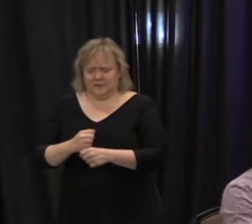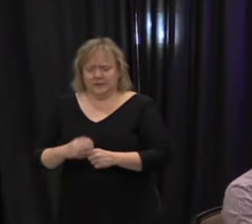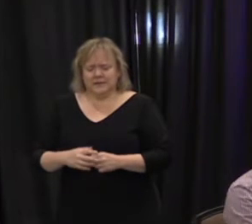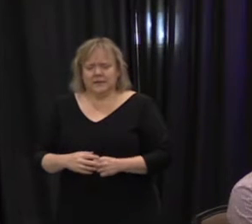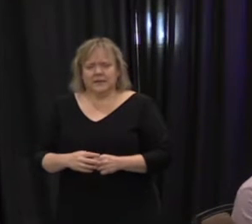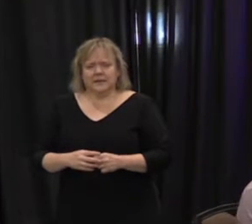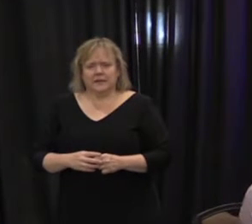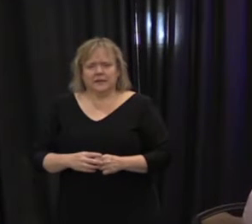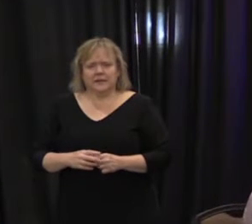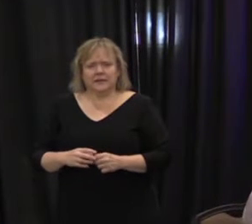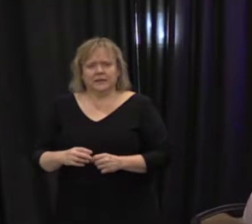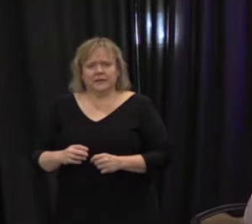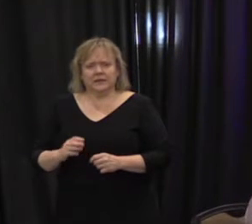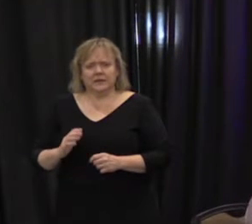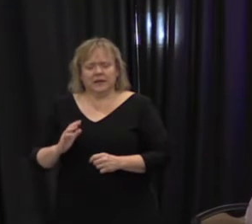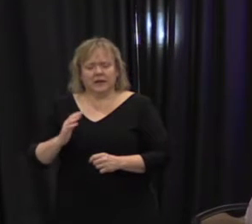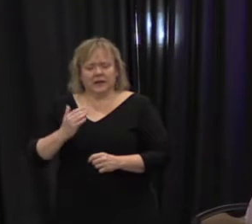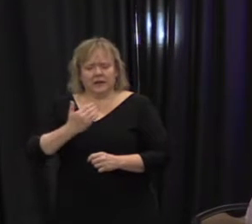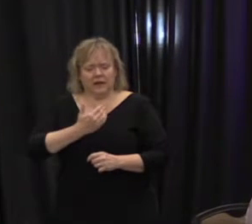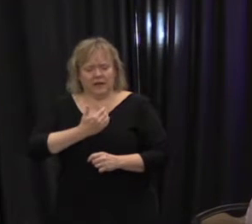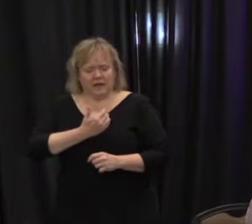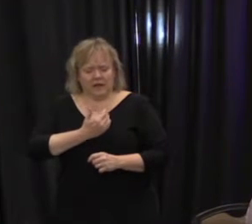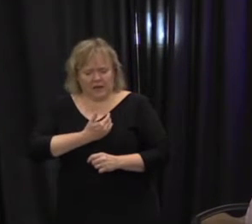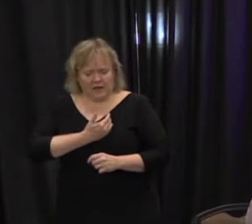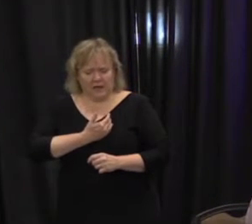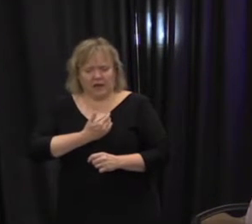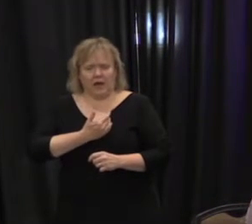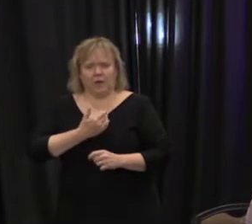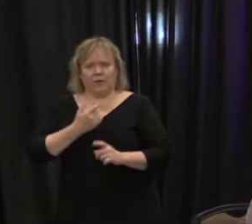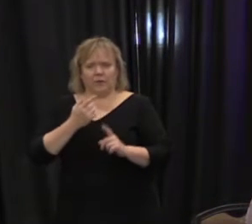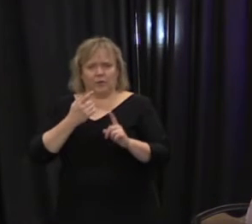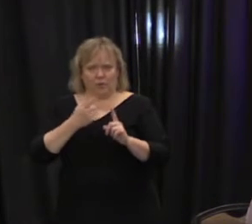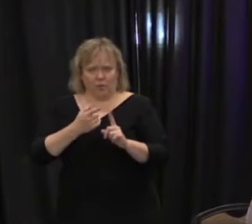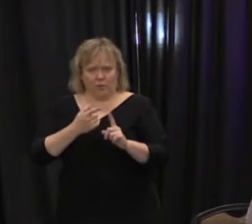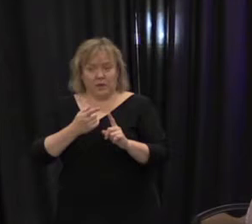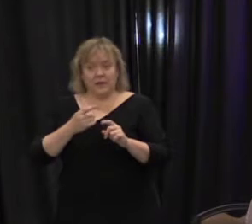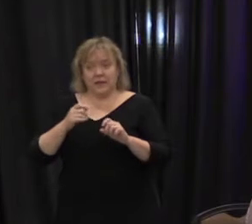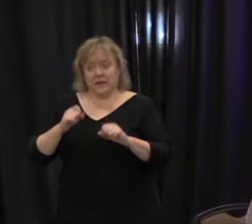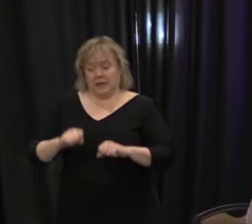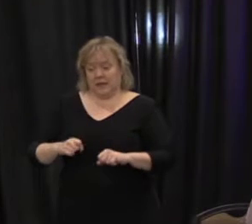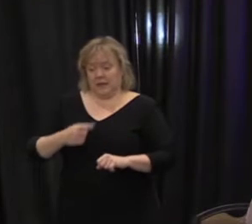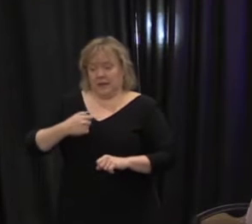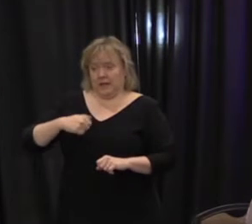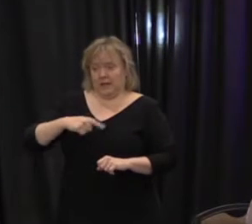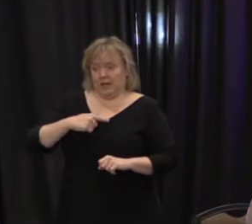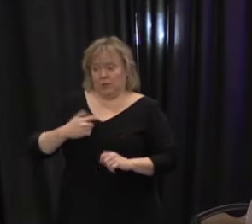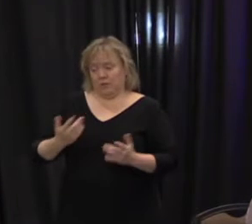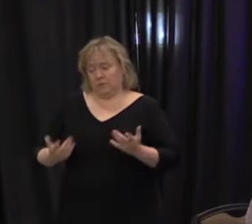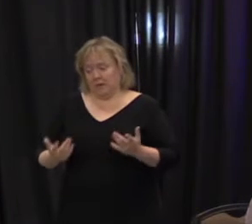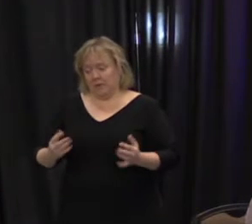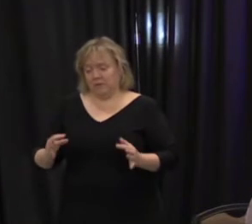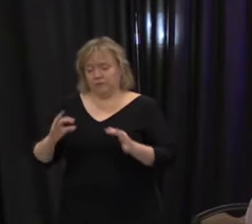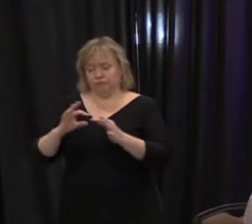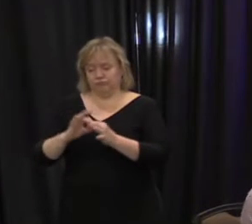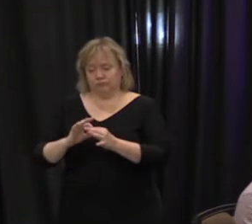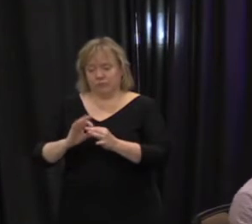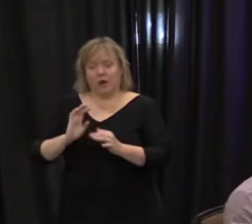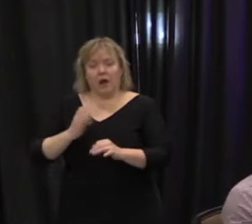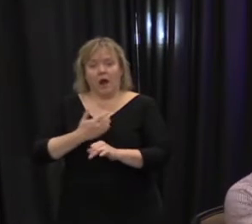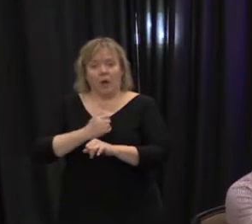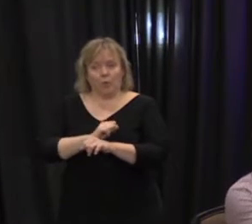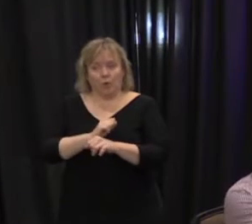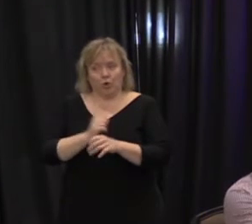know, at ARC Southeast, is we're able to make these connections between, you know, the work that we do